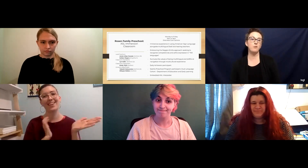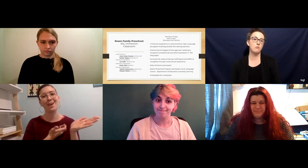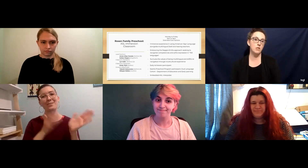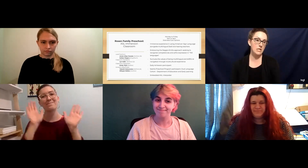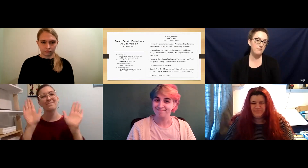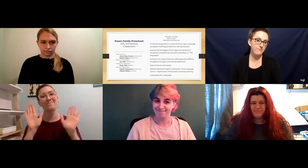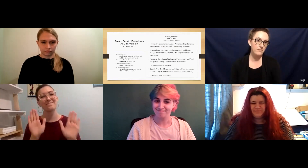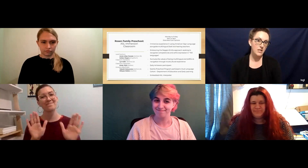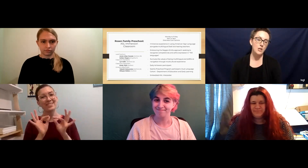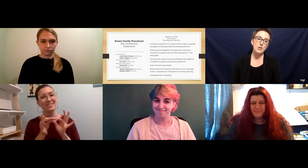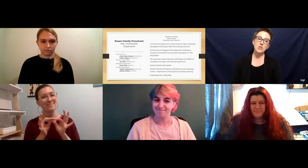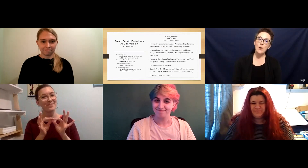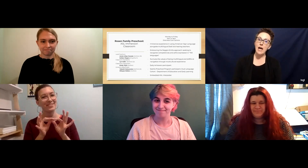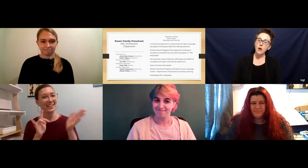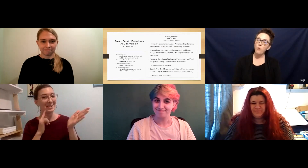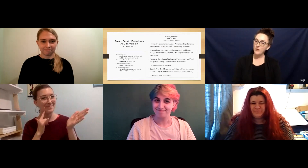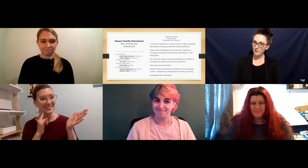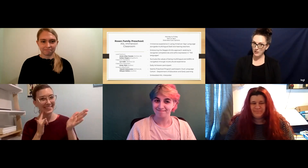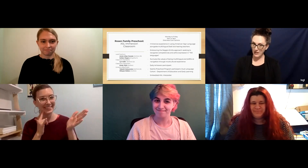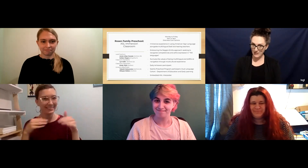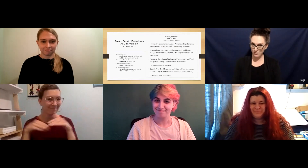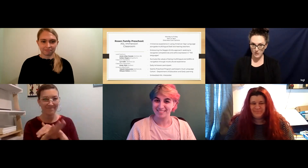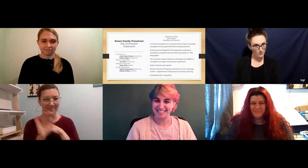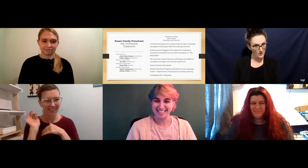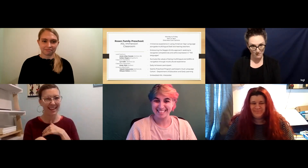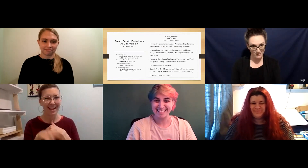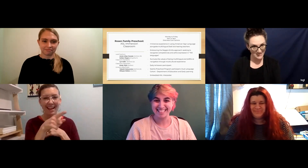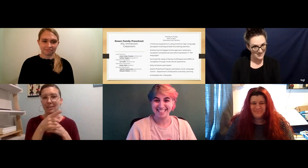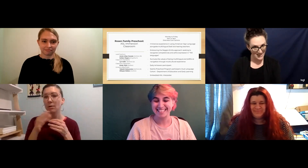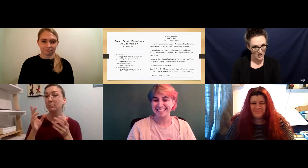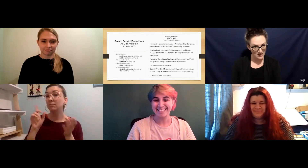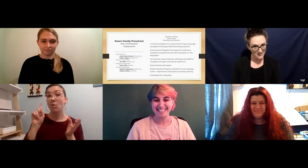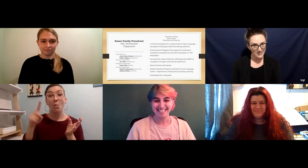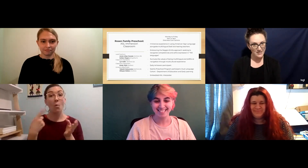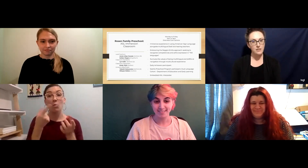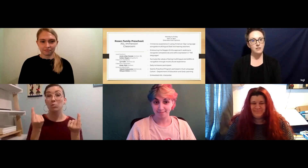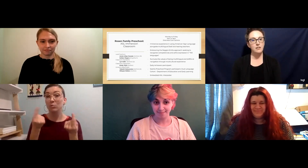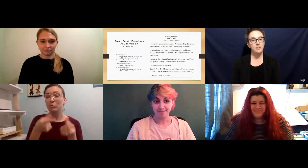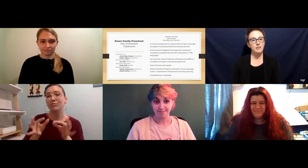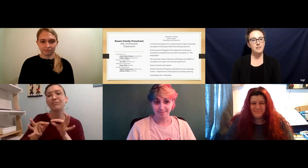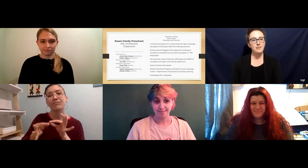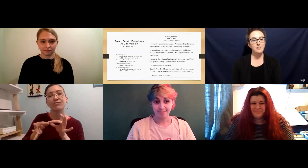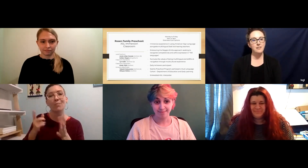myself or with Lynn. So our wonderful classroom interpreter, Emily, is there